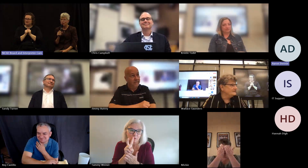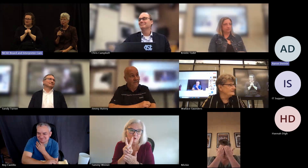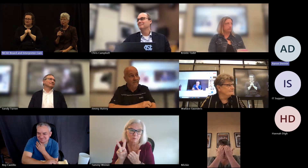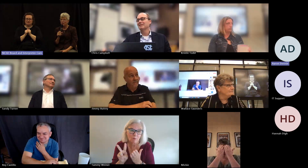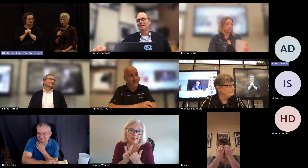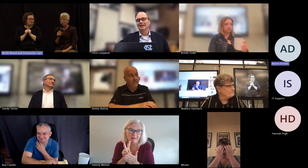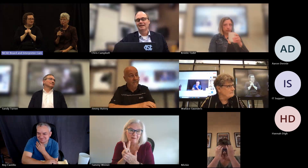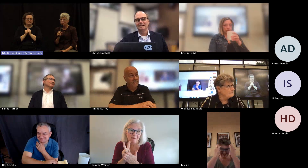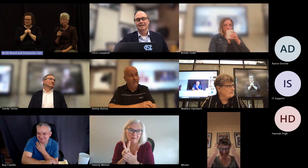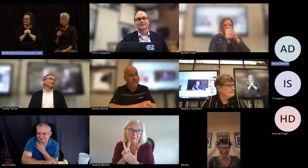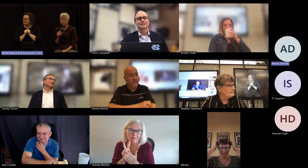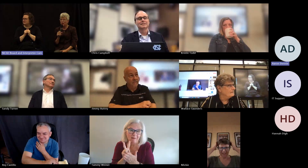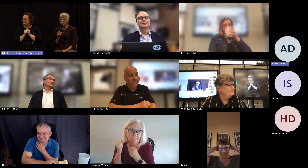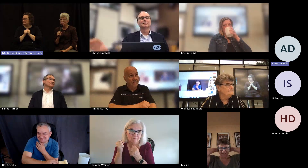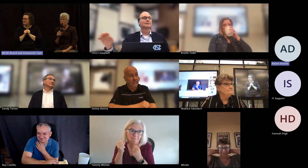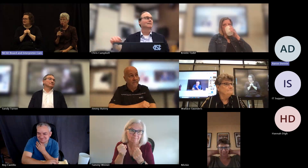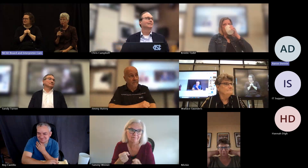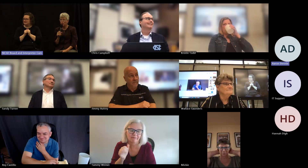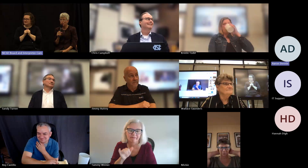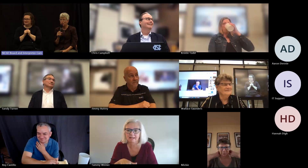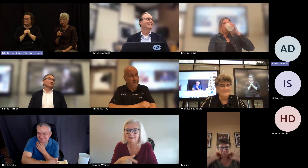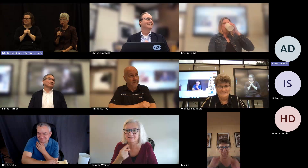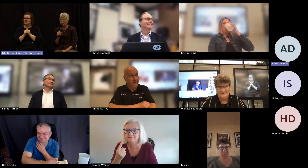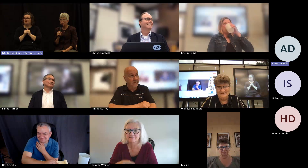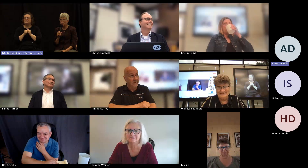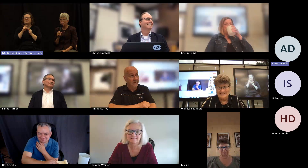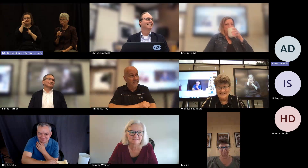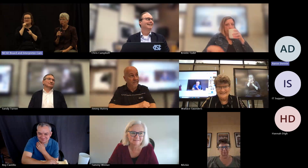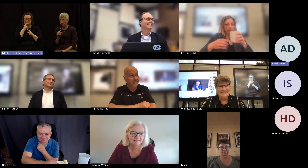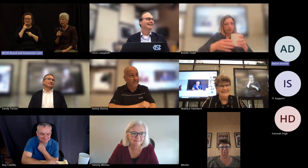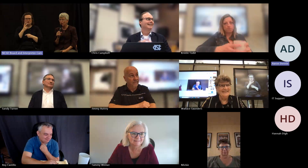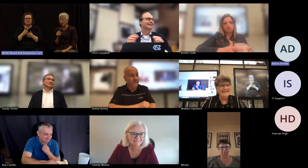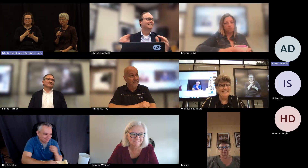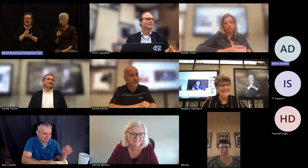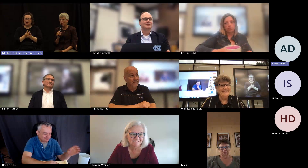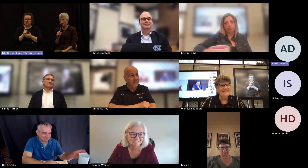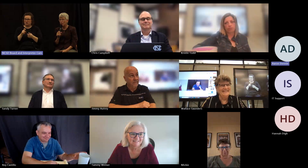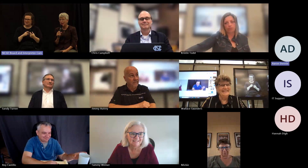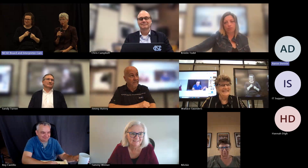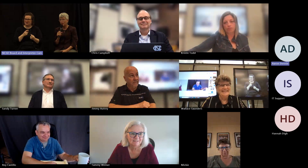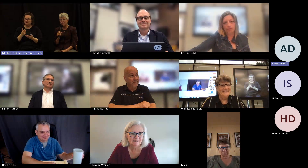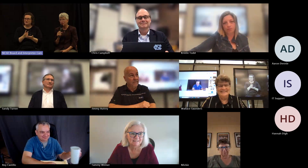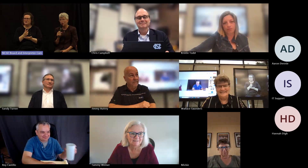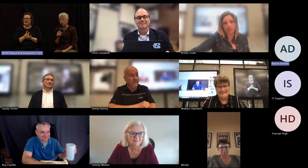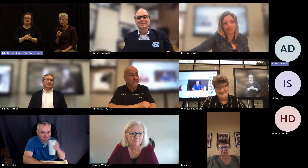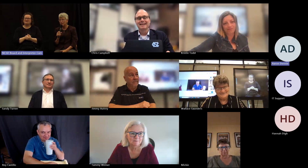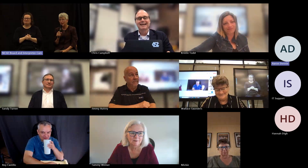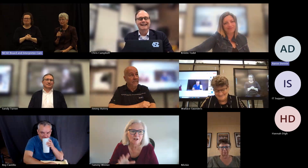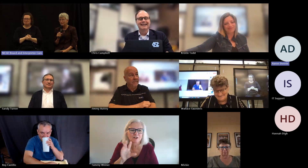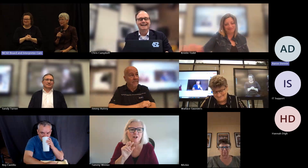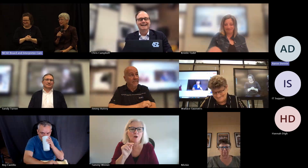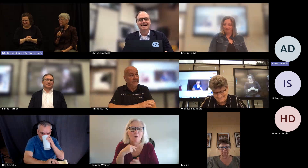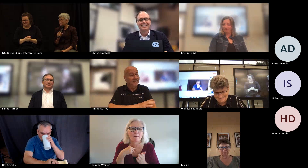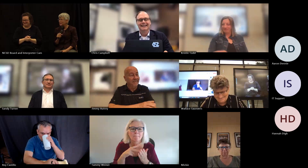Chris, you got Yeah, something? but Yes. for 2 hours, ooh, should I drive for 2 hours? I don't think so.